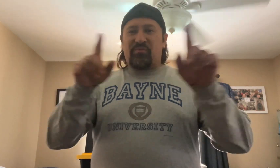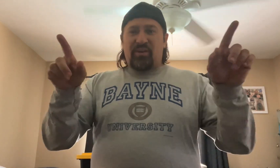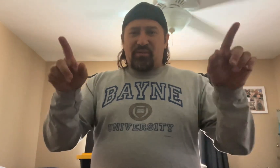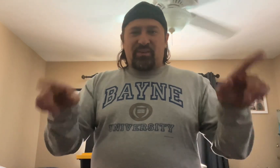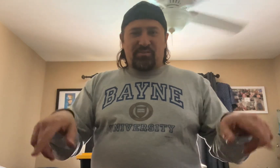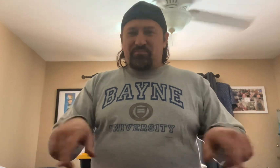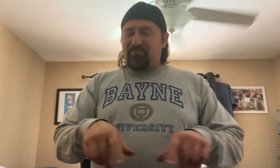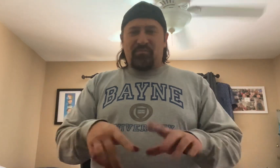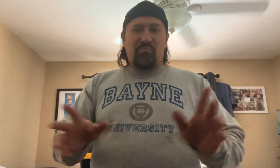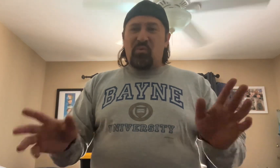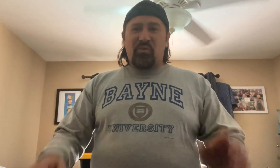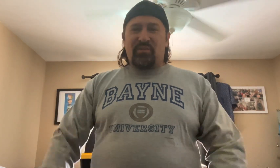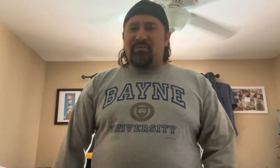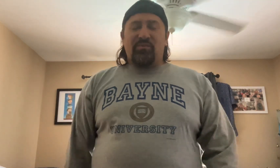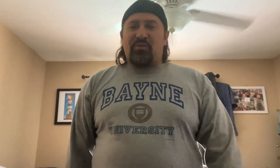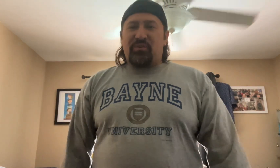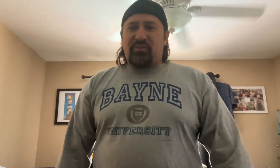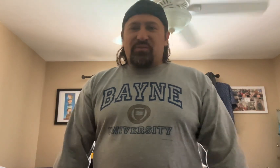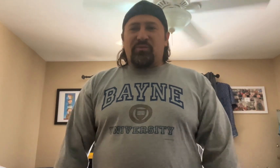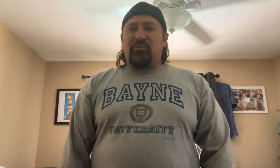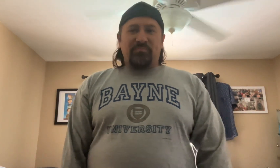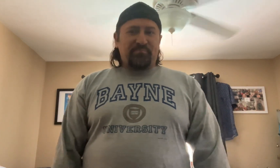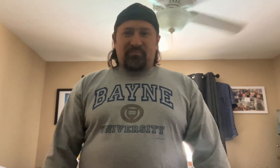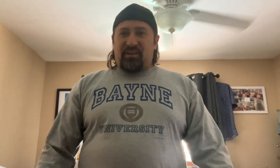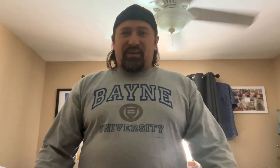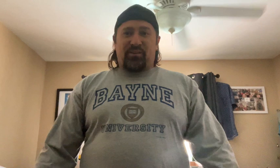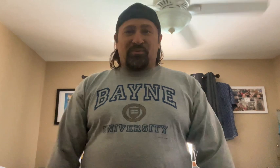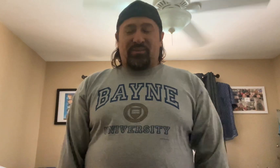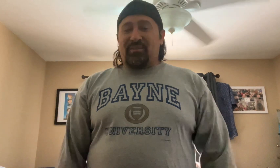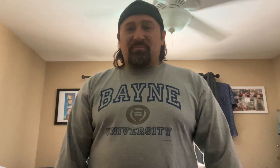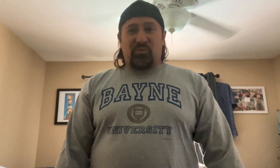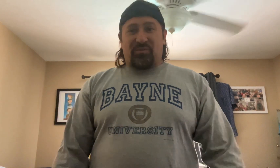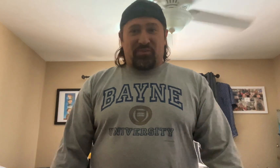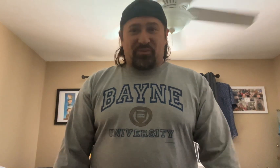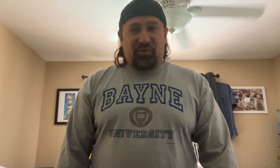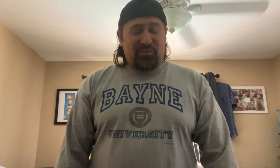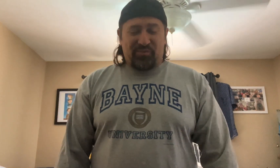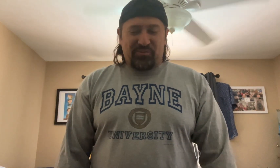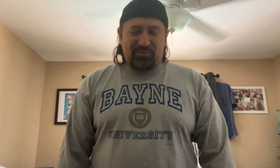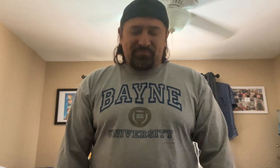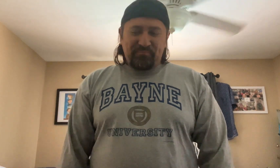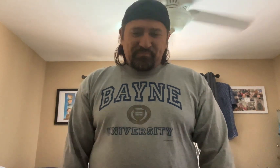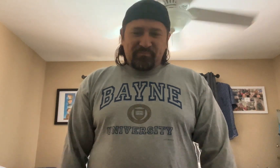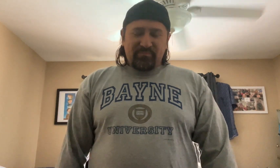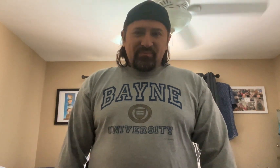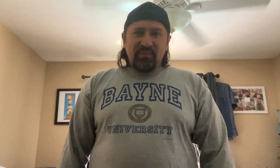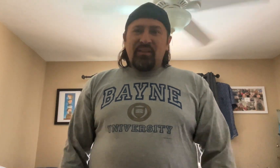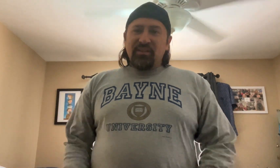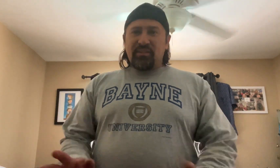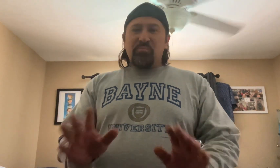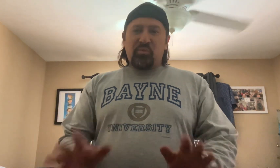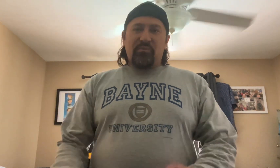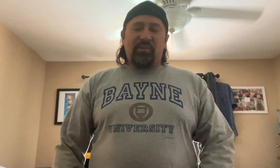amplifier that's more than 30 years old. I know, because I'm more than 30 years old. That's not the point of me coming